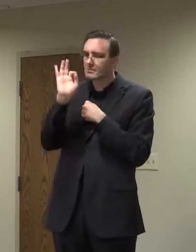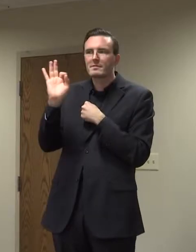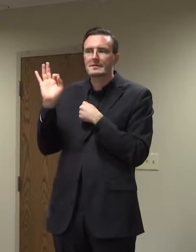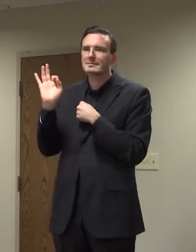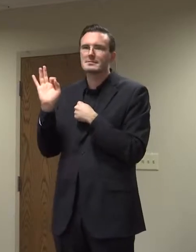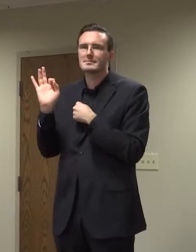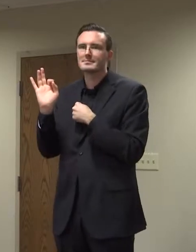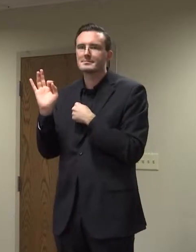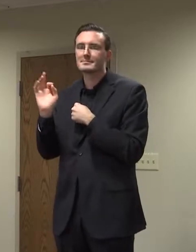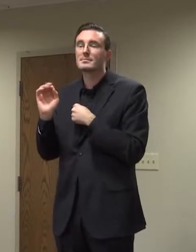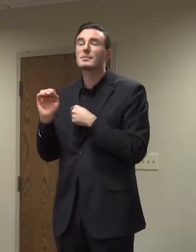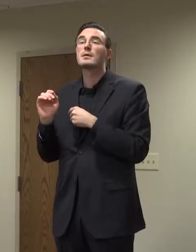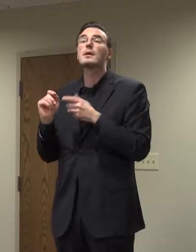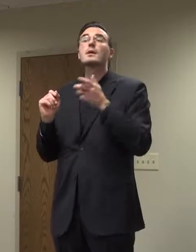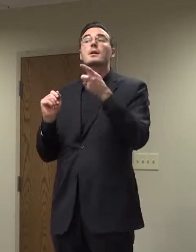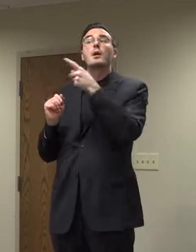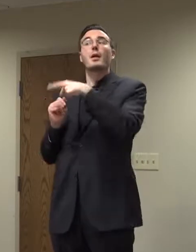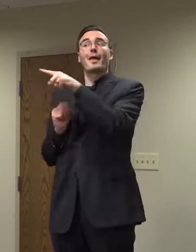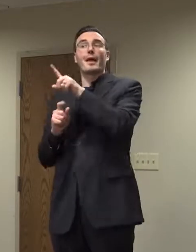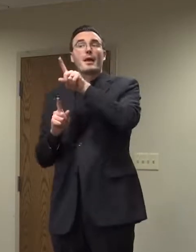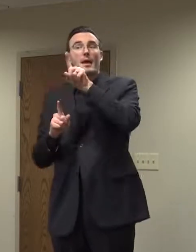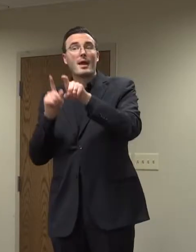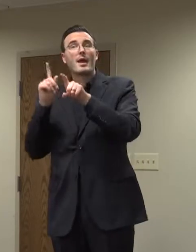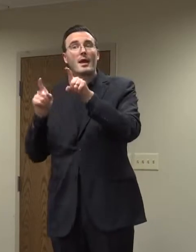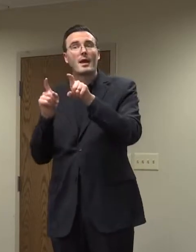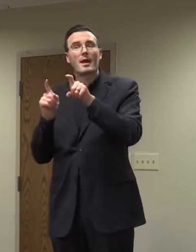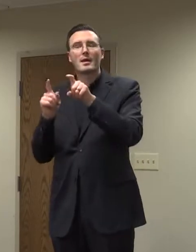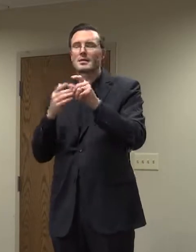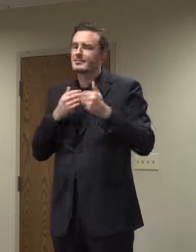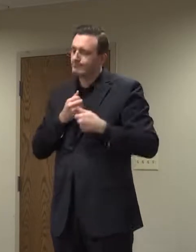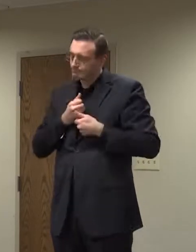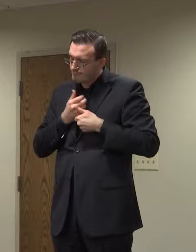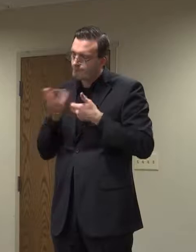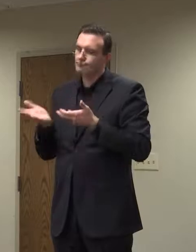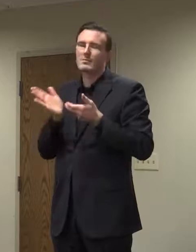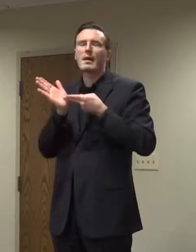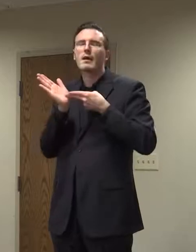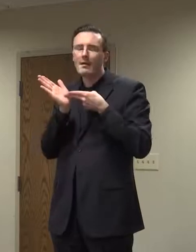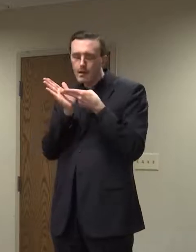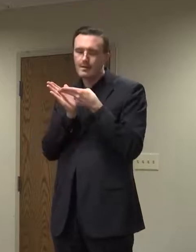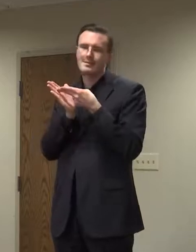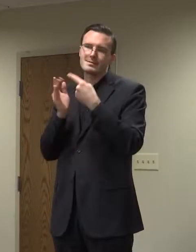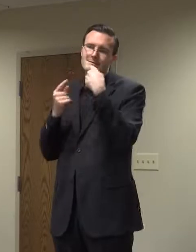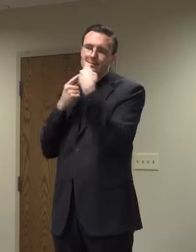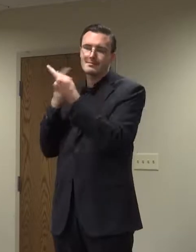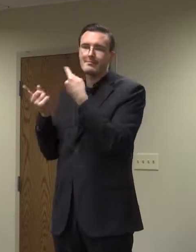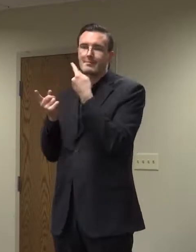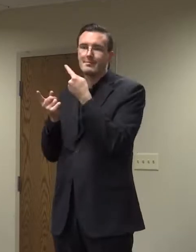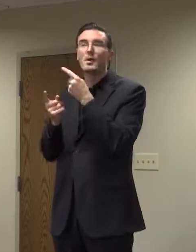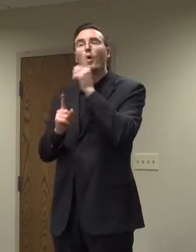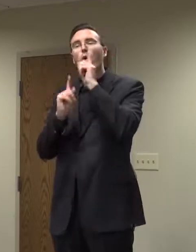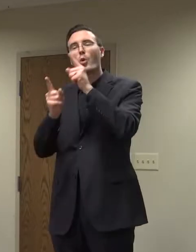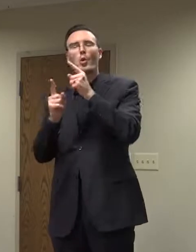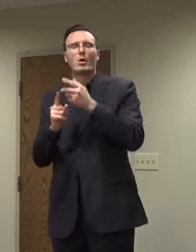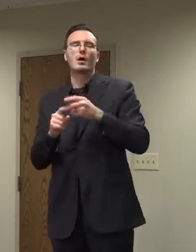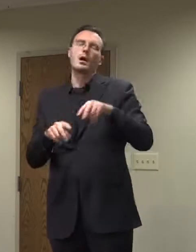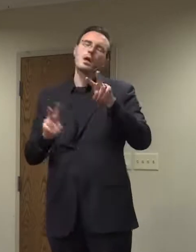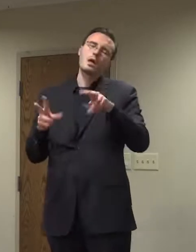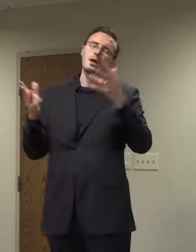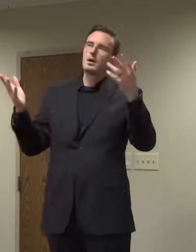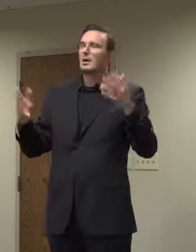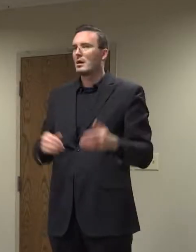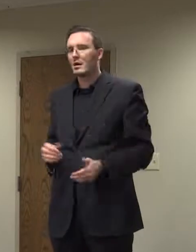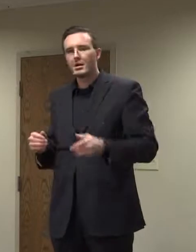with facts and truth. Our goal is not to be judgmental. Our goal is to protect the rest of the community, protect the close